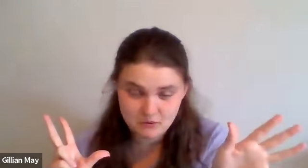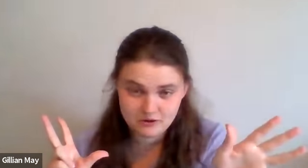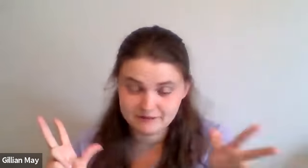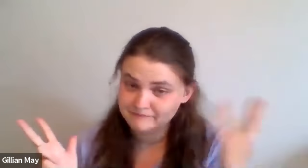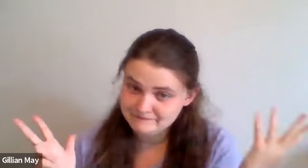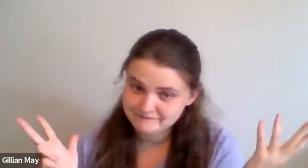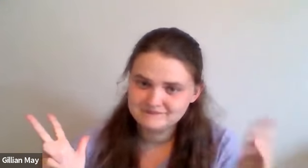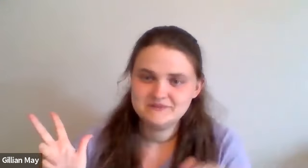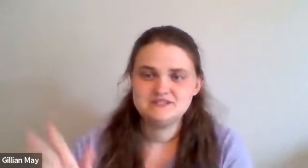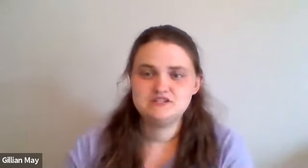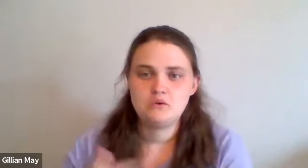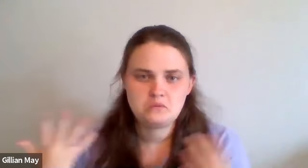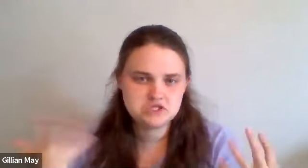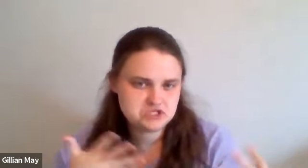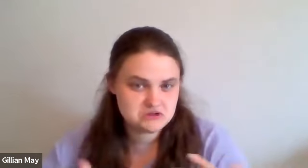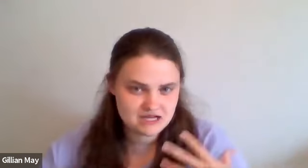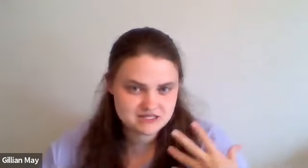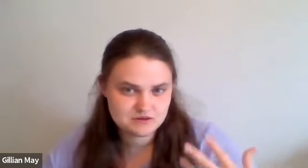warning. So which would you guys prefer?